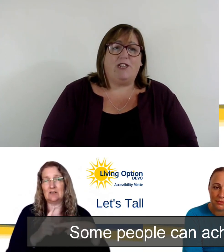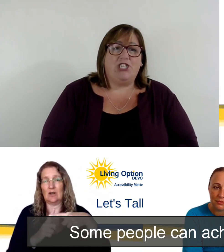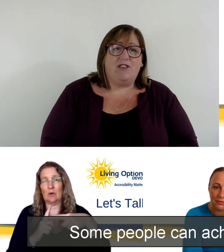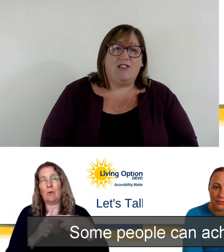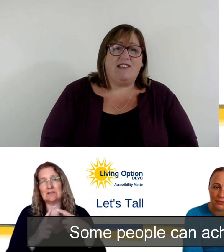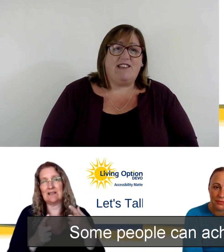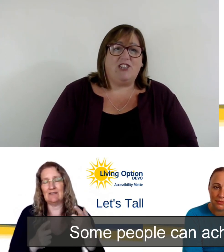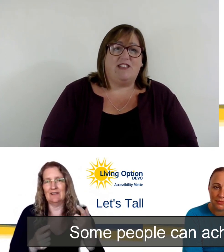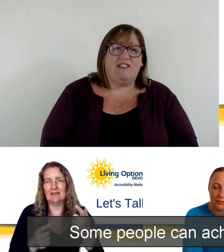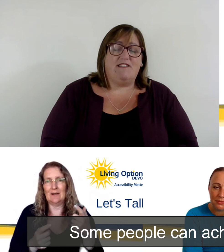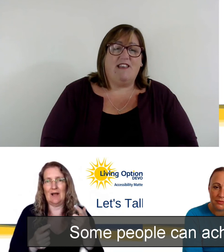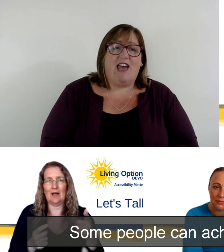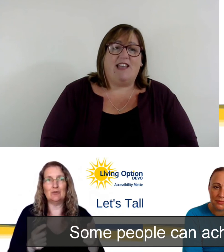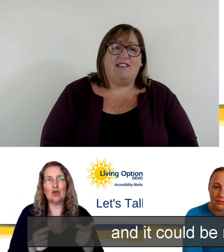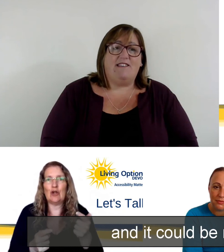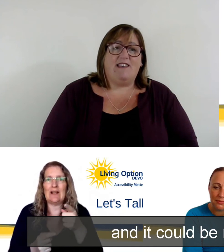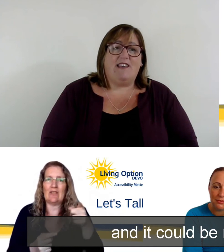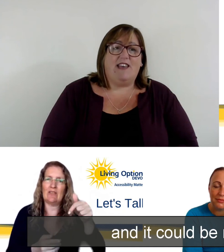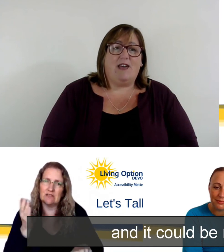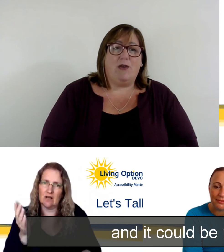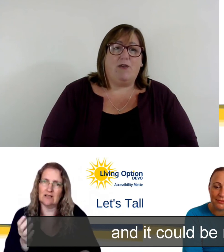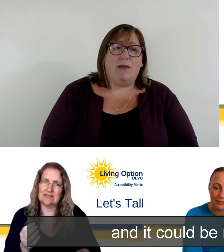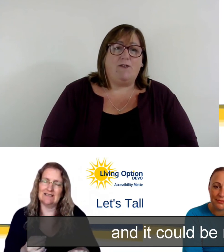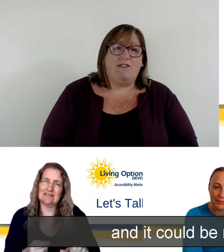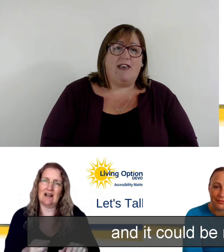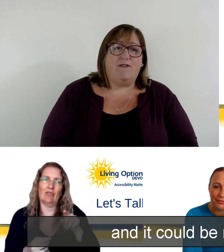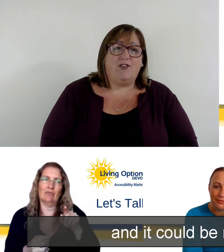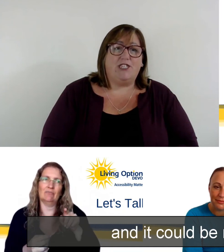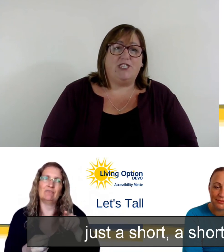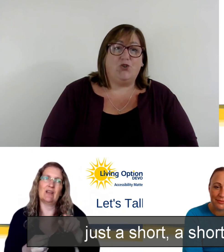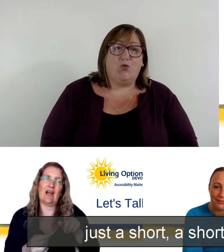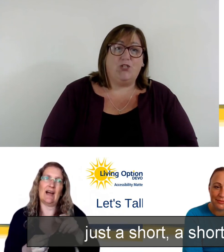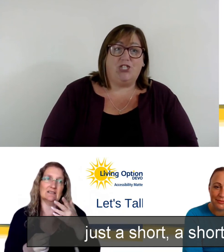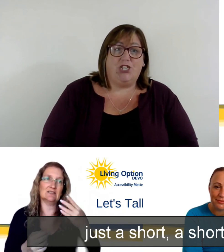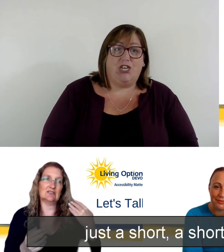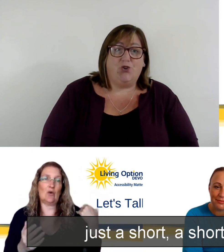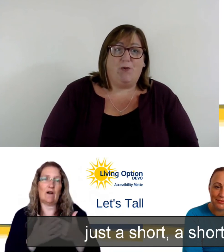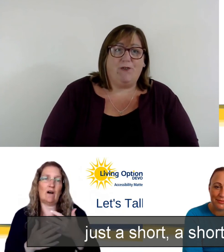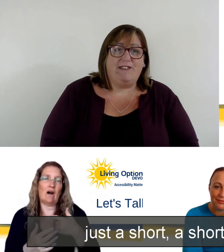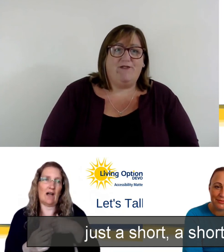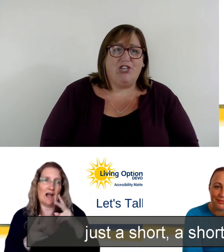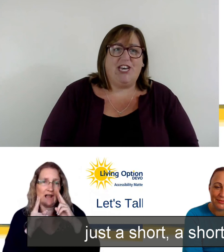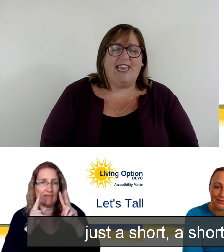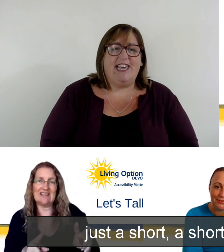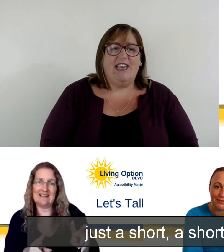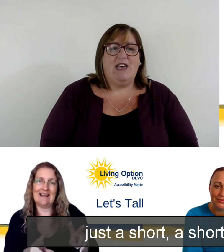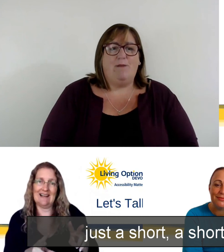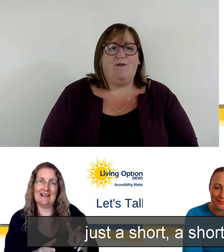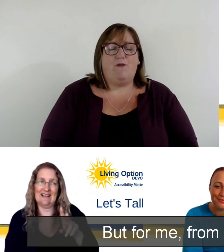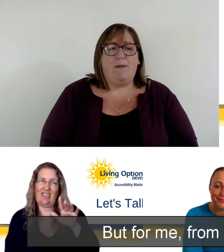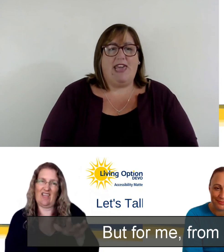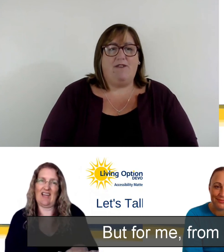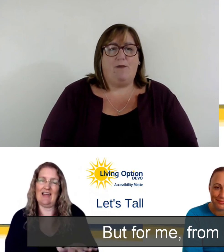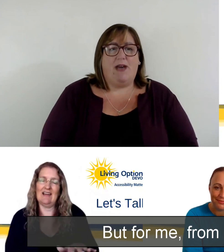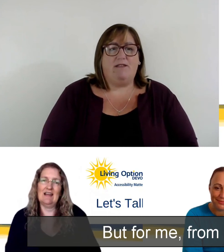Some people can achieve in 6 sessions, and it can be really positive, just a short positive journey.